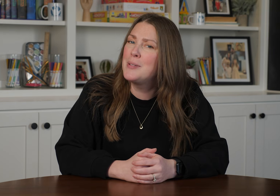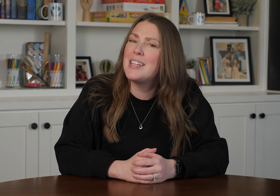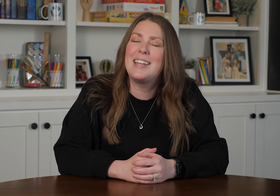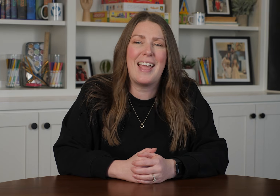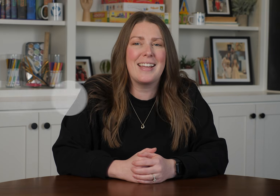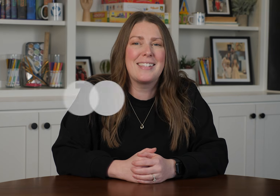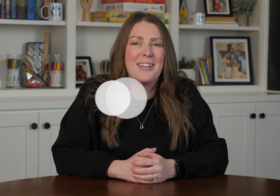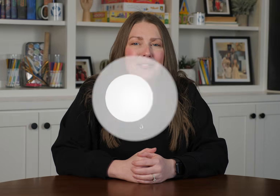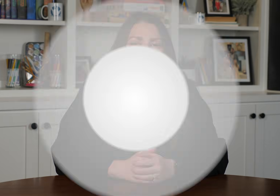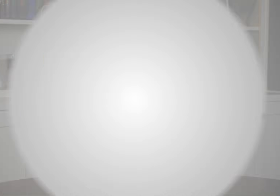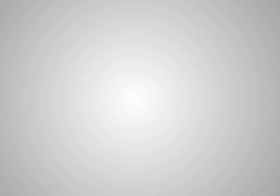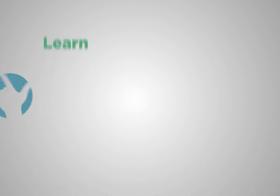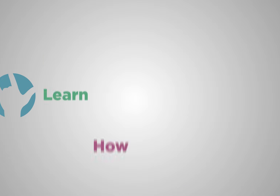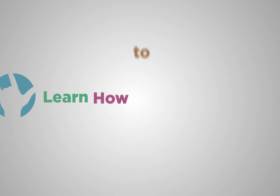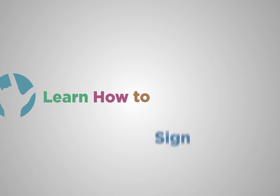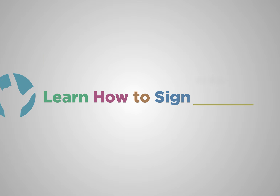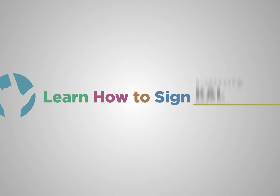in ASL.